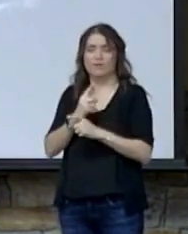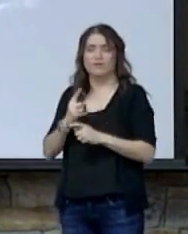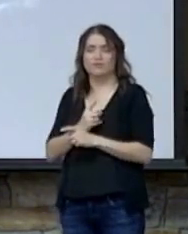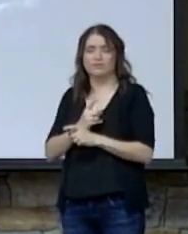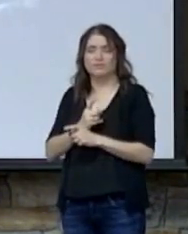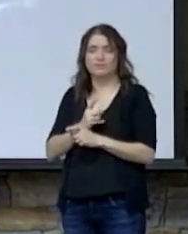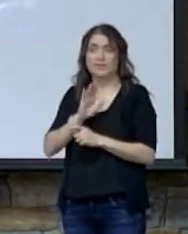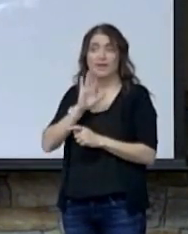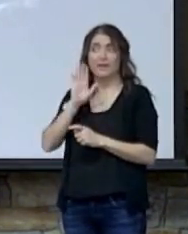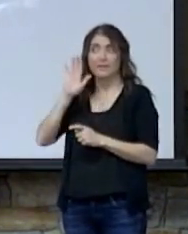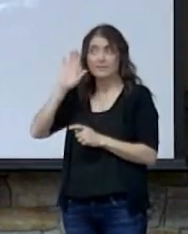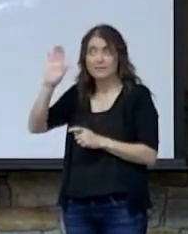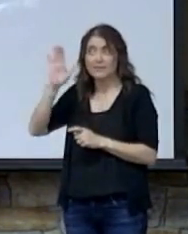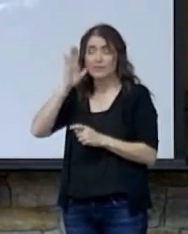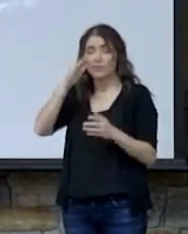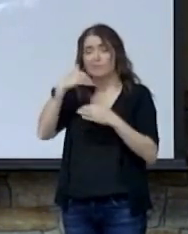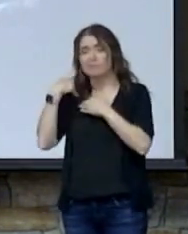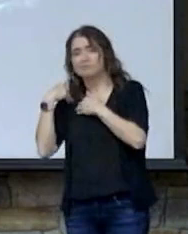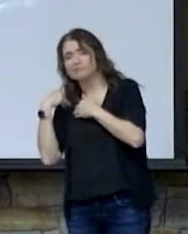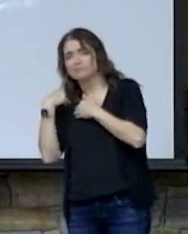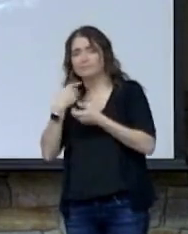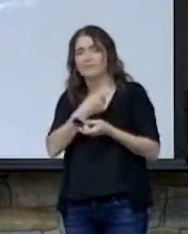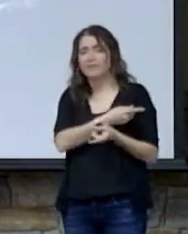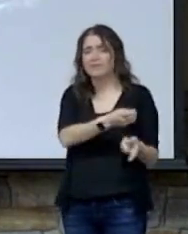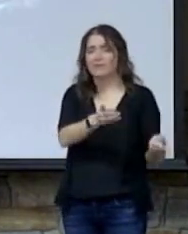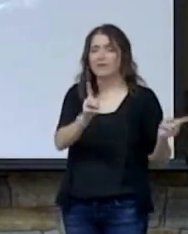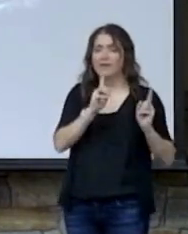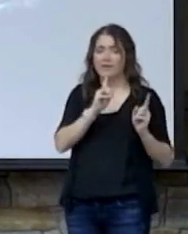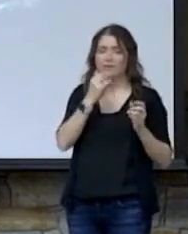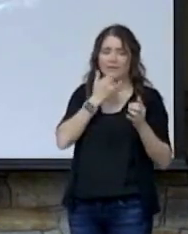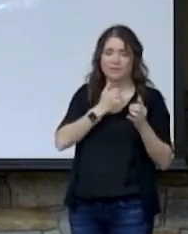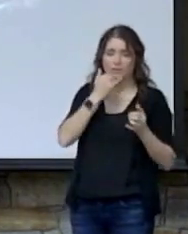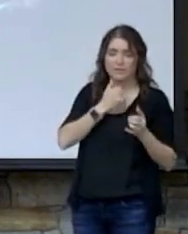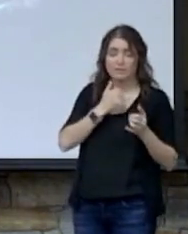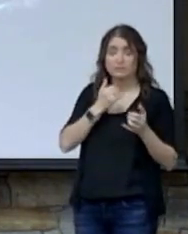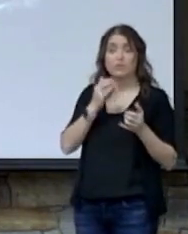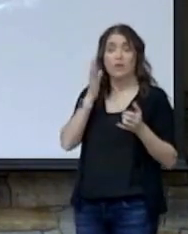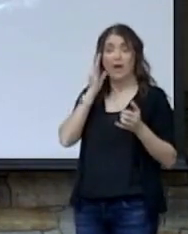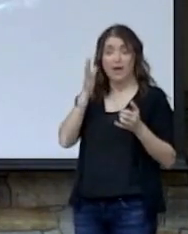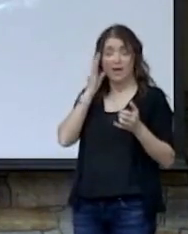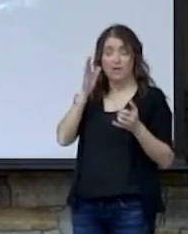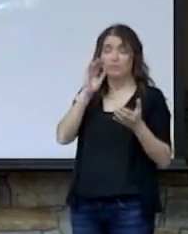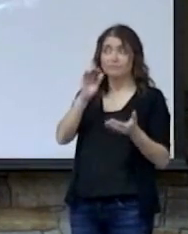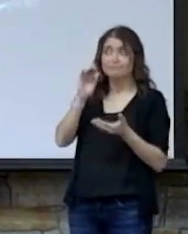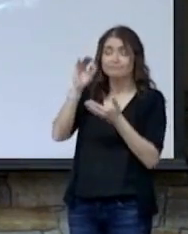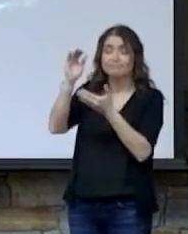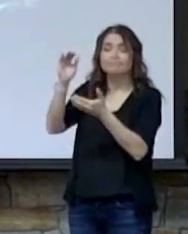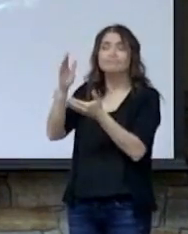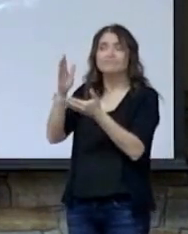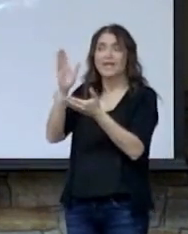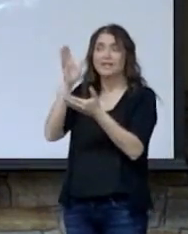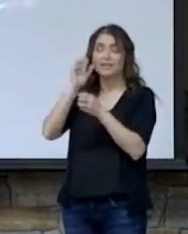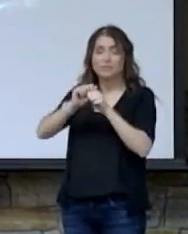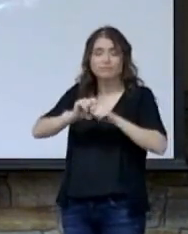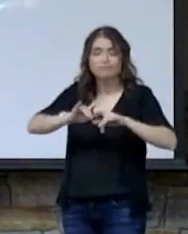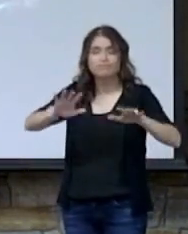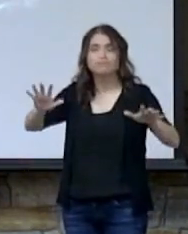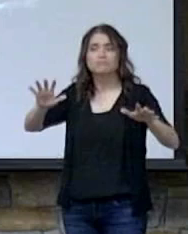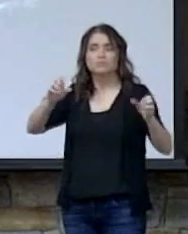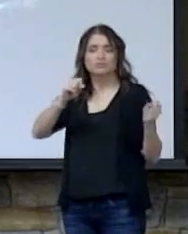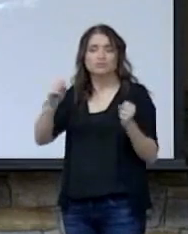their iniquities. Therefore, I will divide Him a portion with the many, and He shall divide the spoil with the